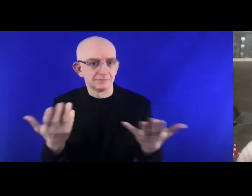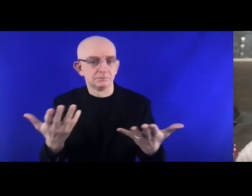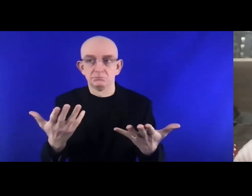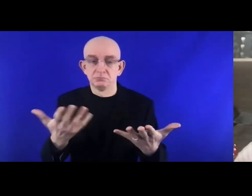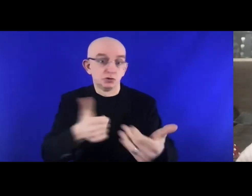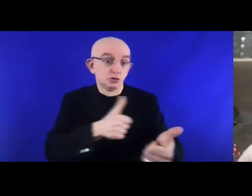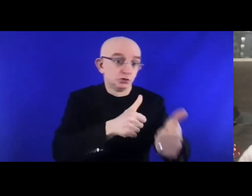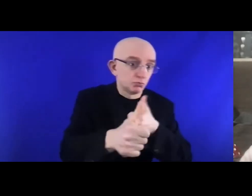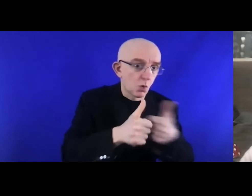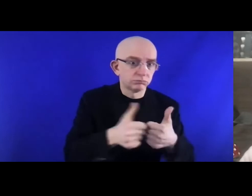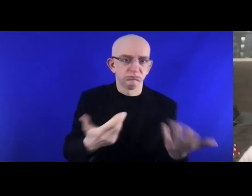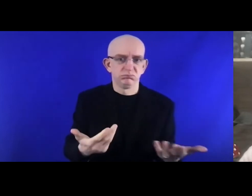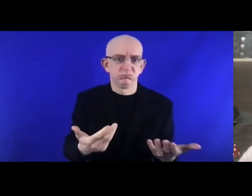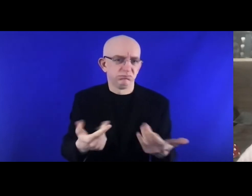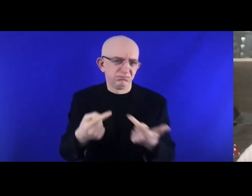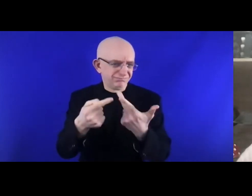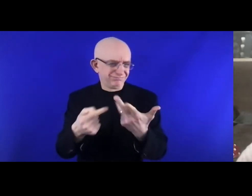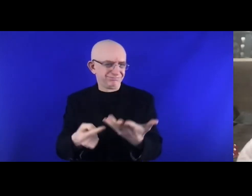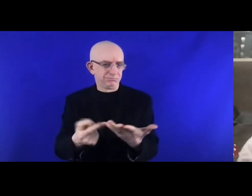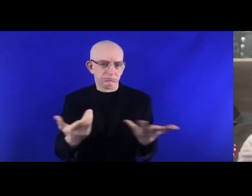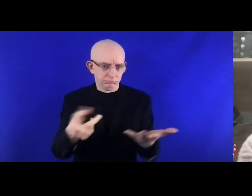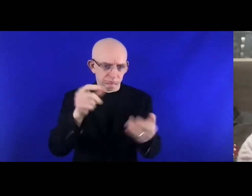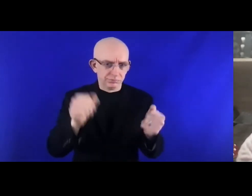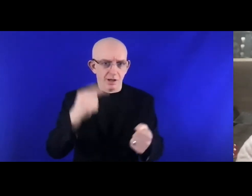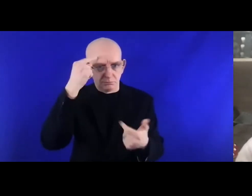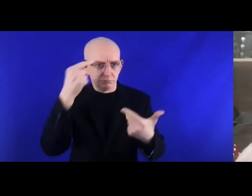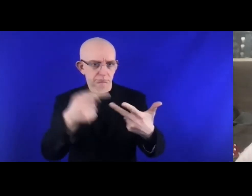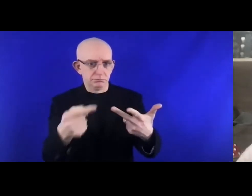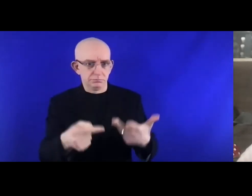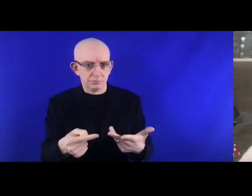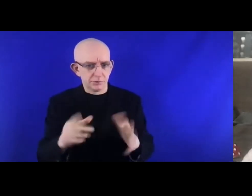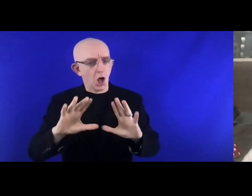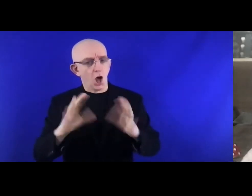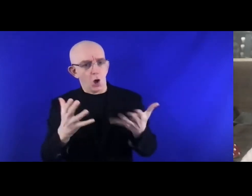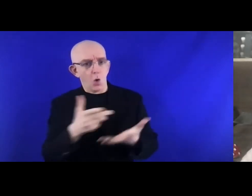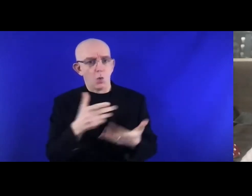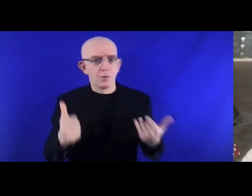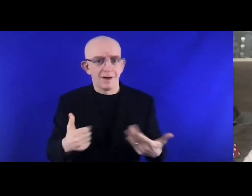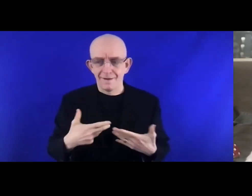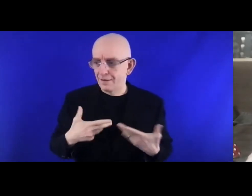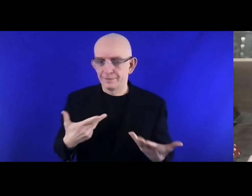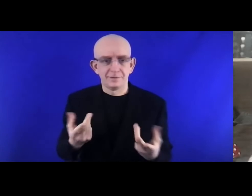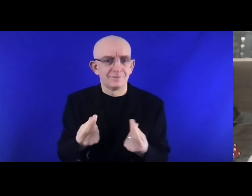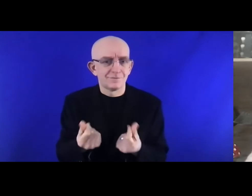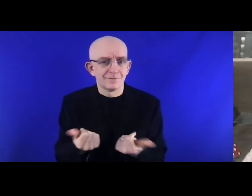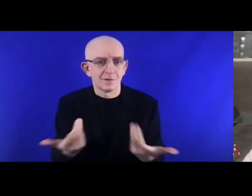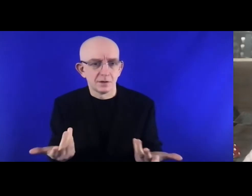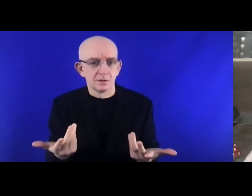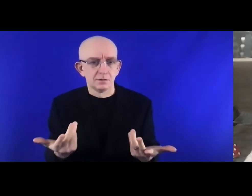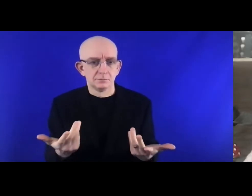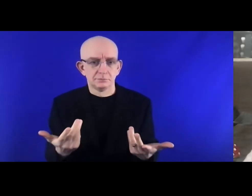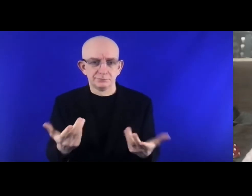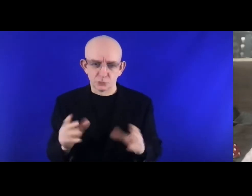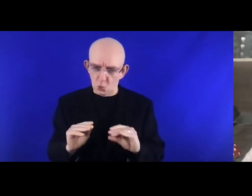really discouraging and depressing, because it is often some basic things like going to the